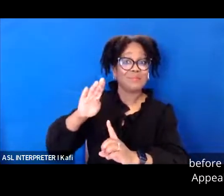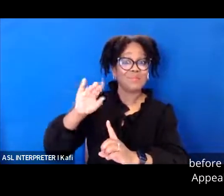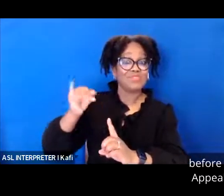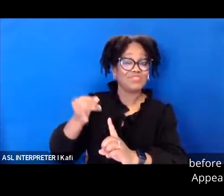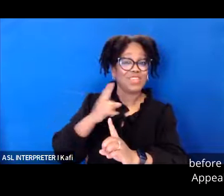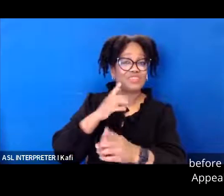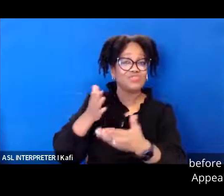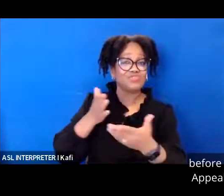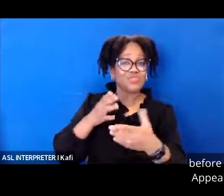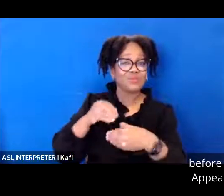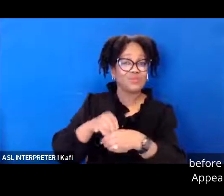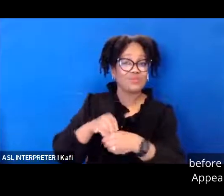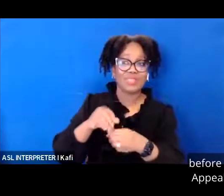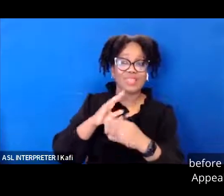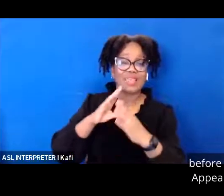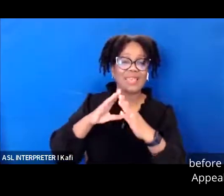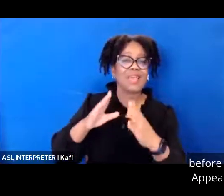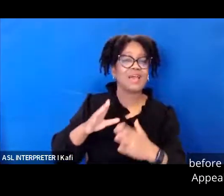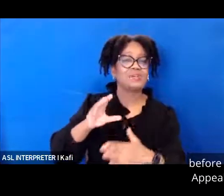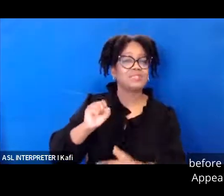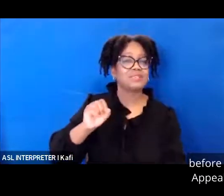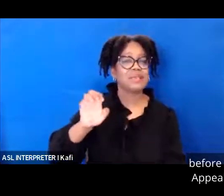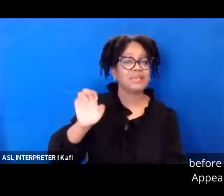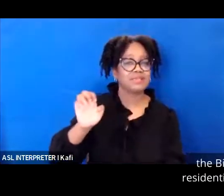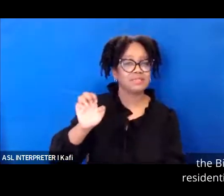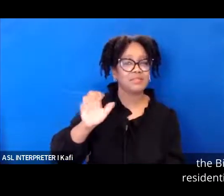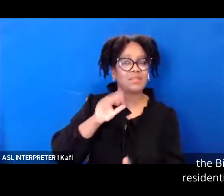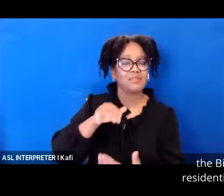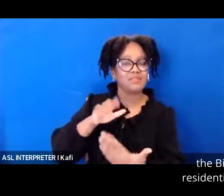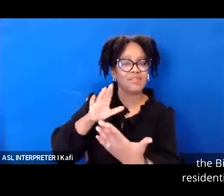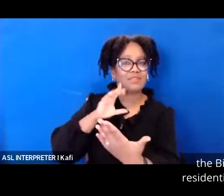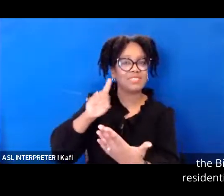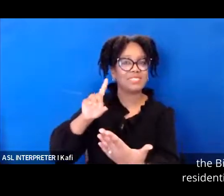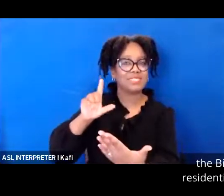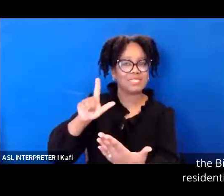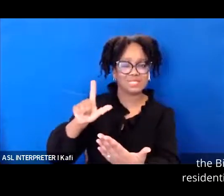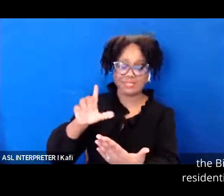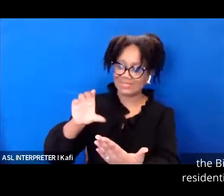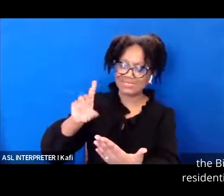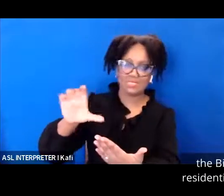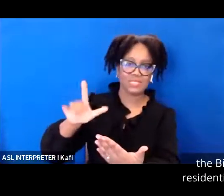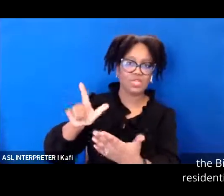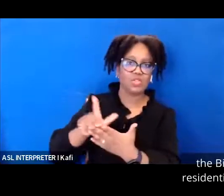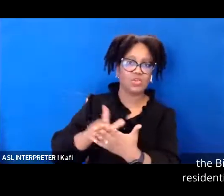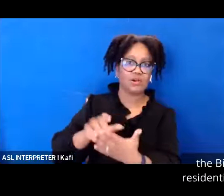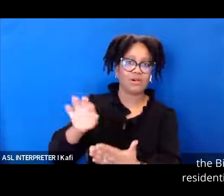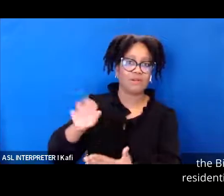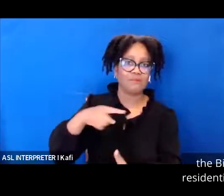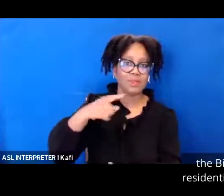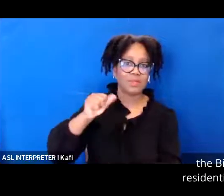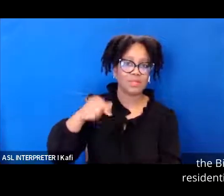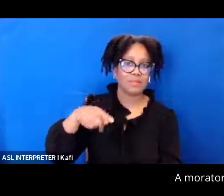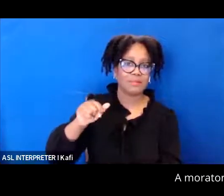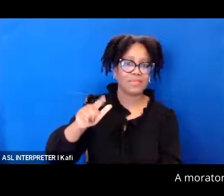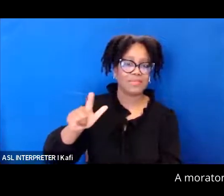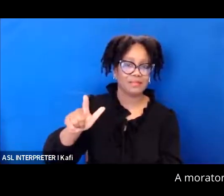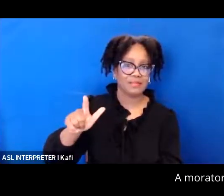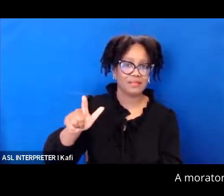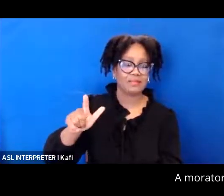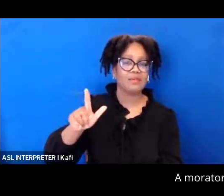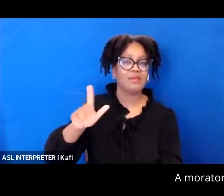dc circuit court of appeal that refused to block the biden administration's residential eviction moratorium a